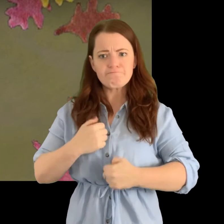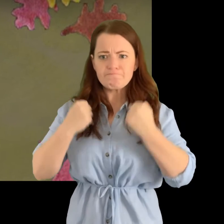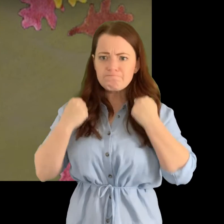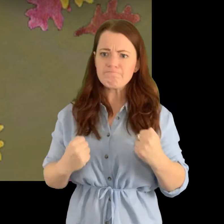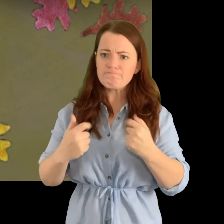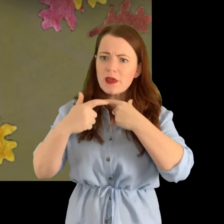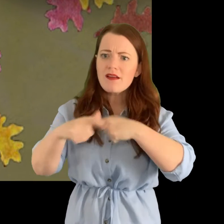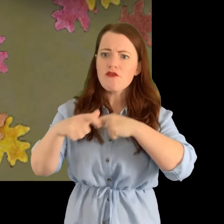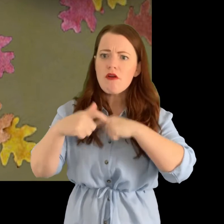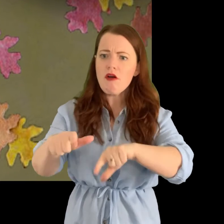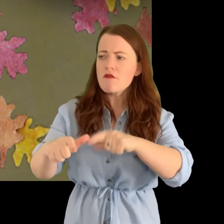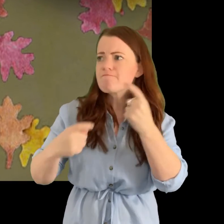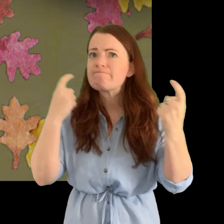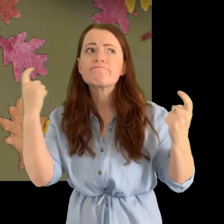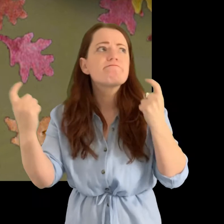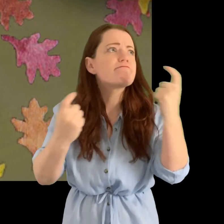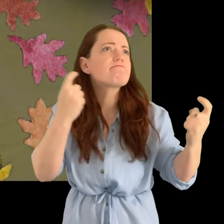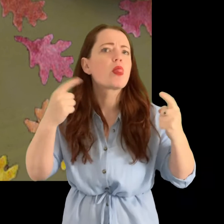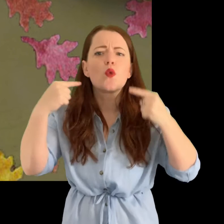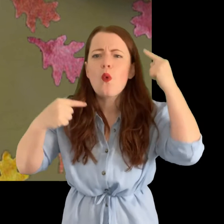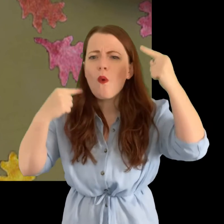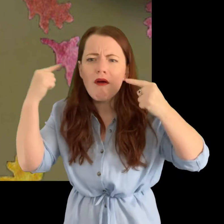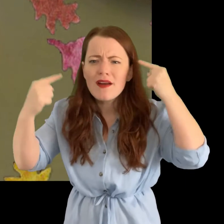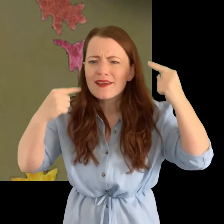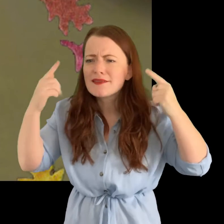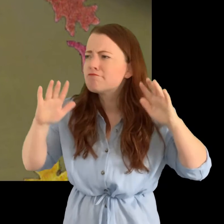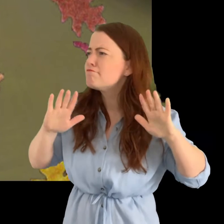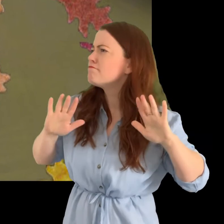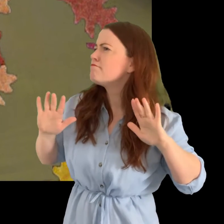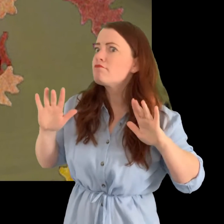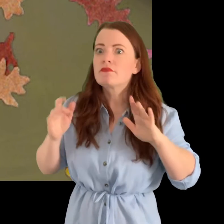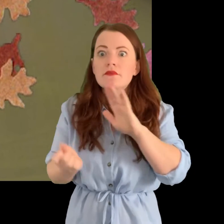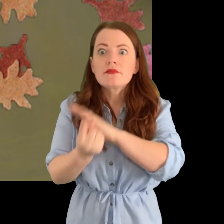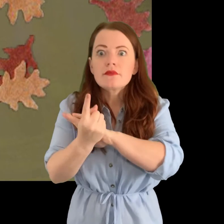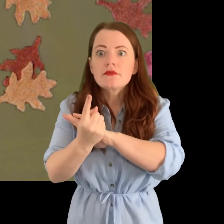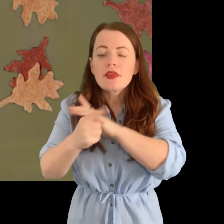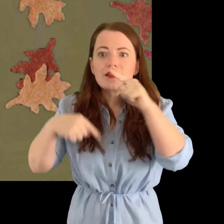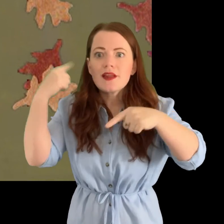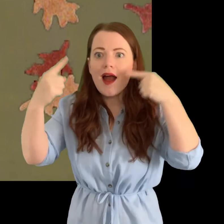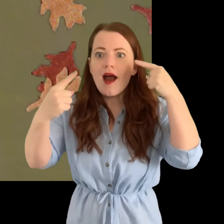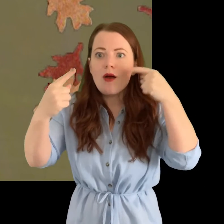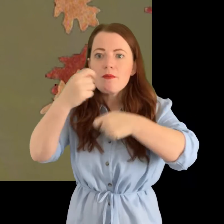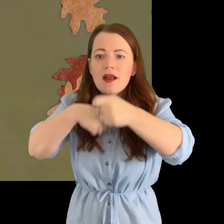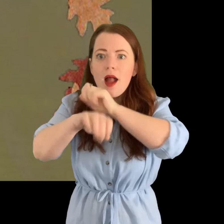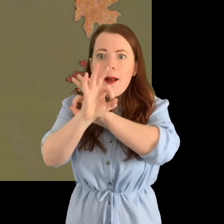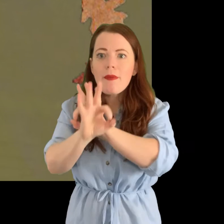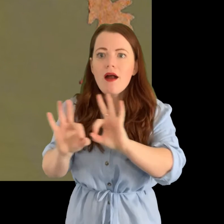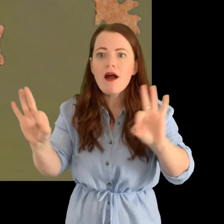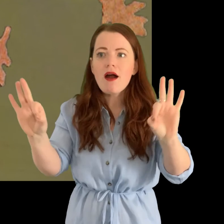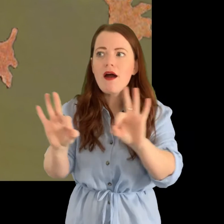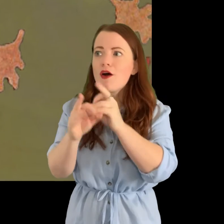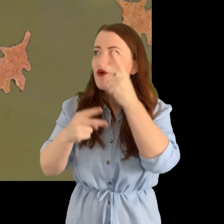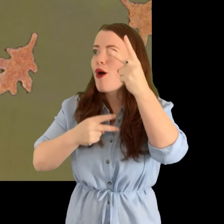still Fortune resolved to carry on, to find the place from where the noise had come. And suddenly the sound became a